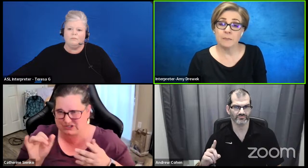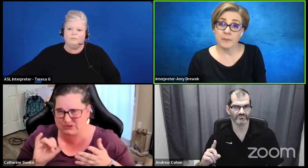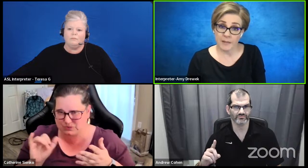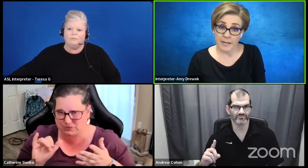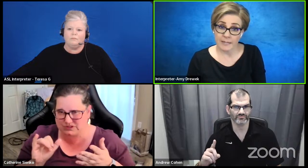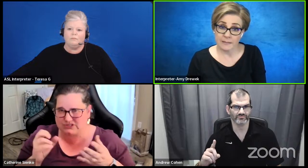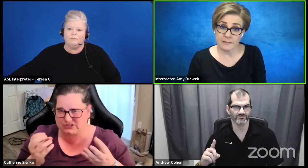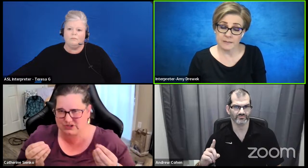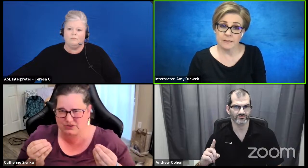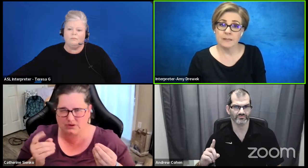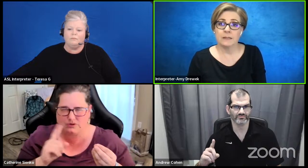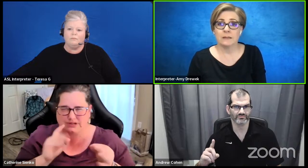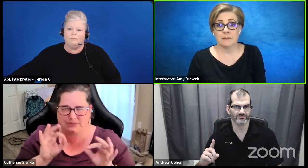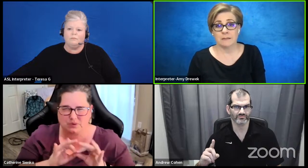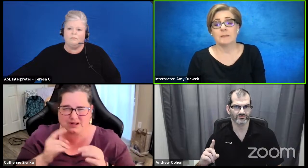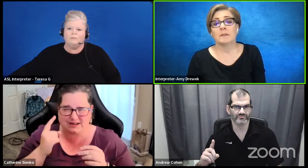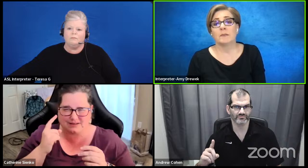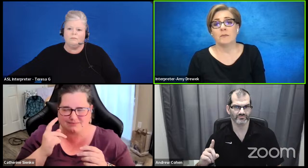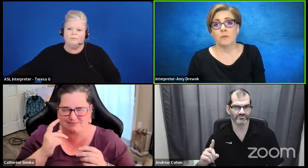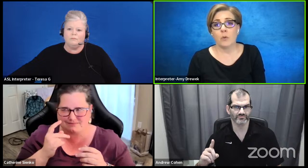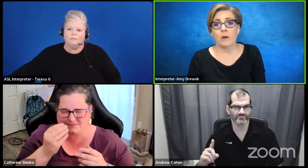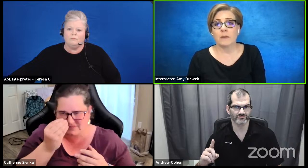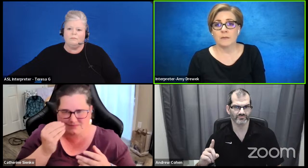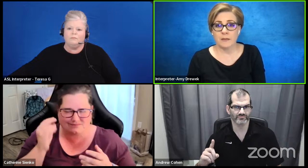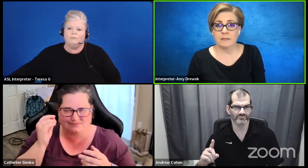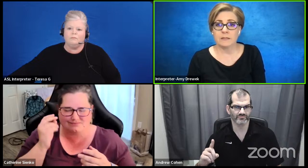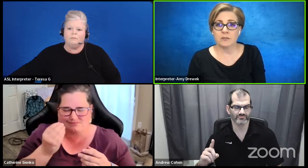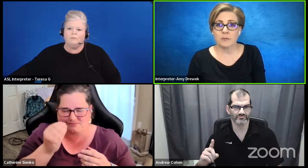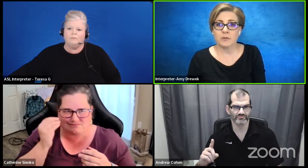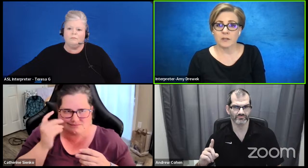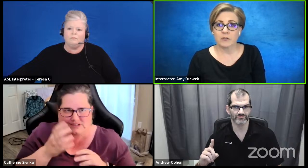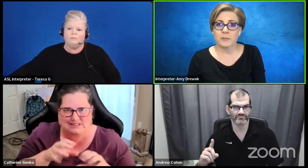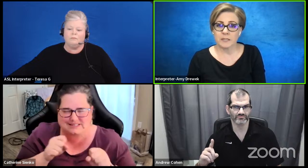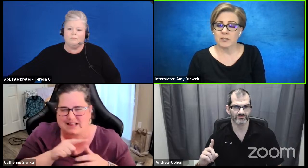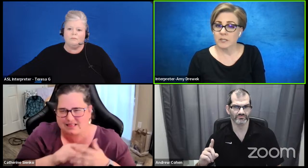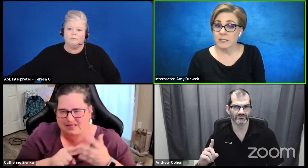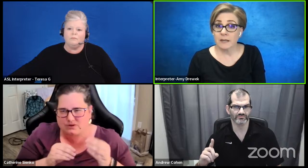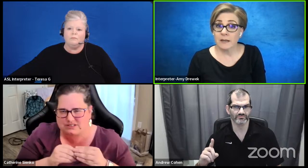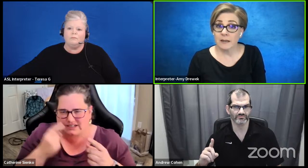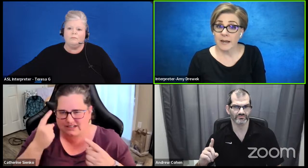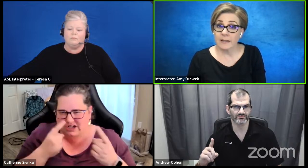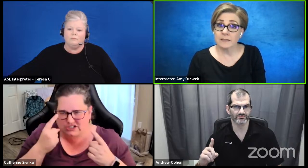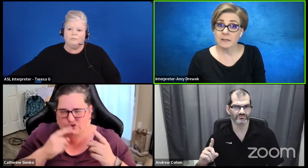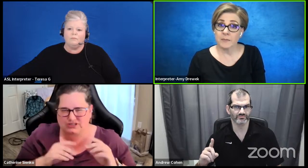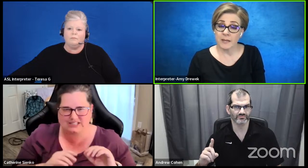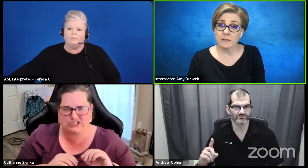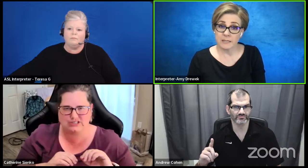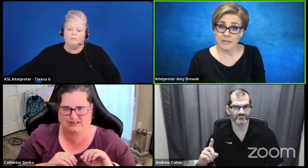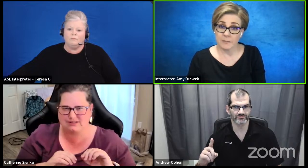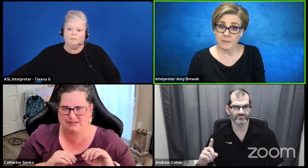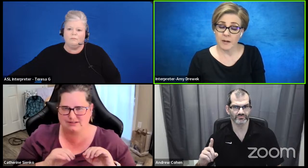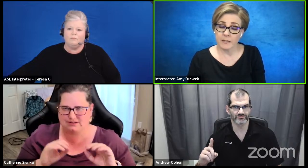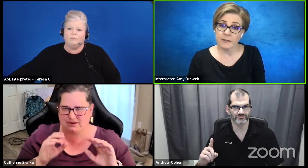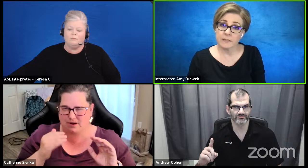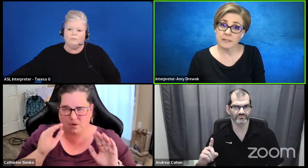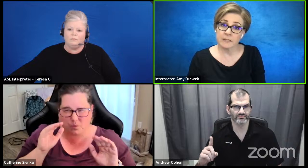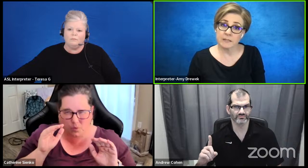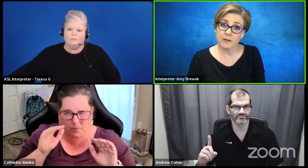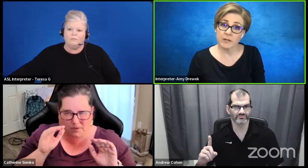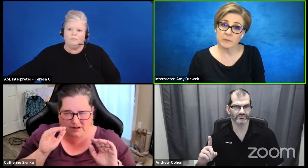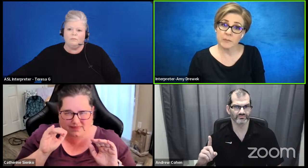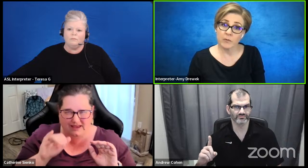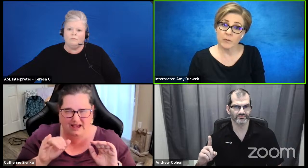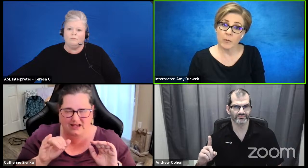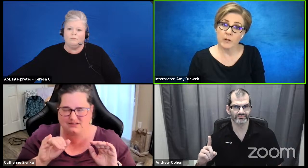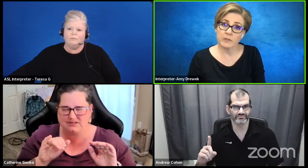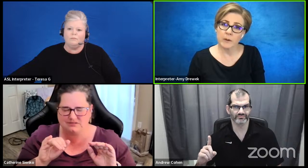have a process in place for this interim director position, again, is something else to keep in mind